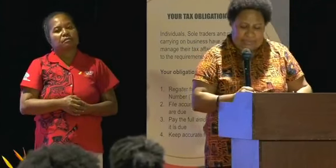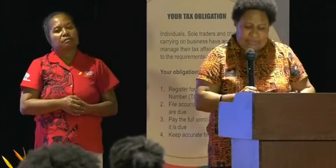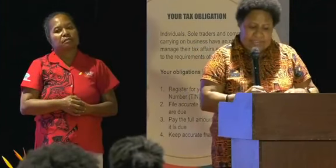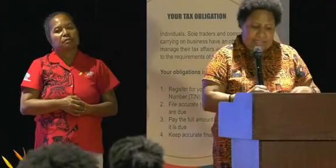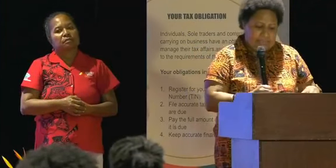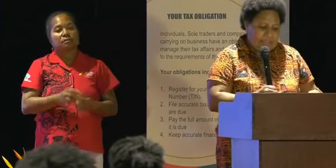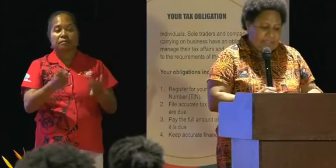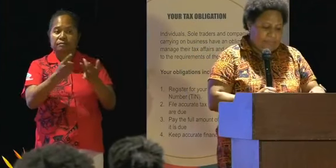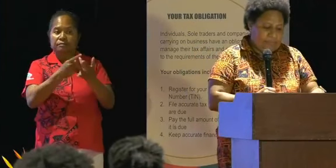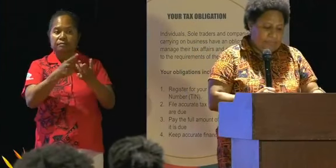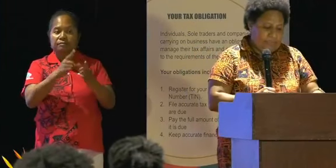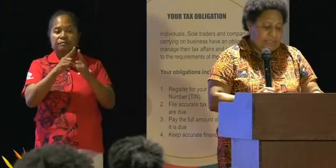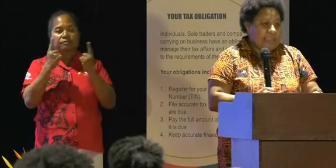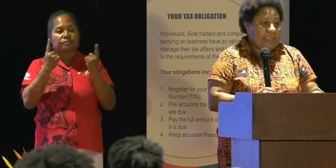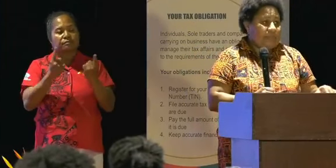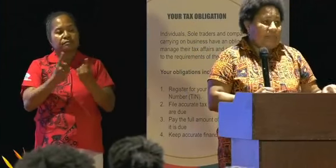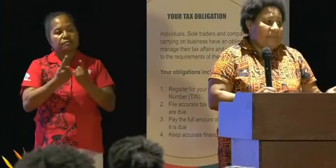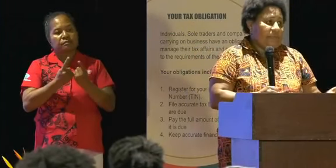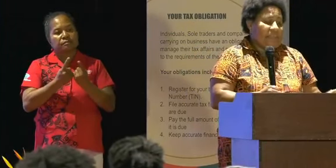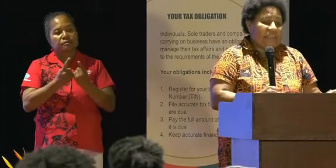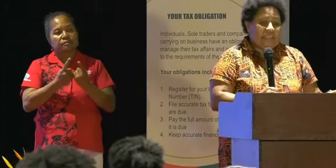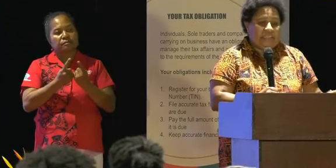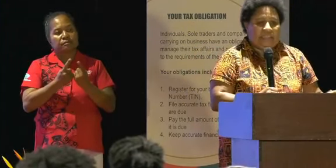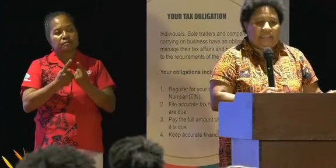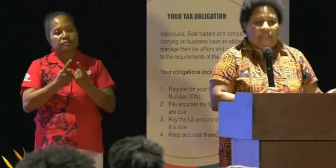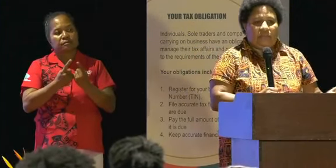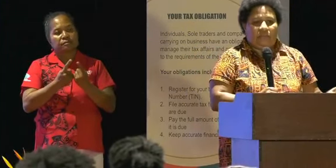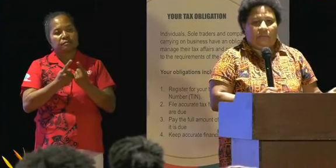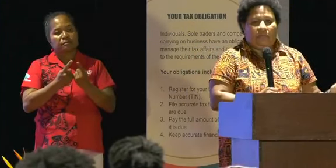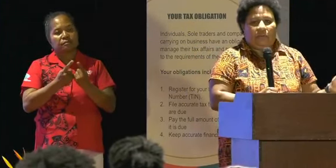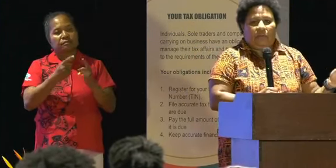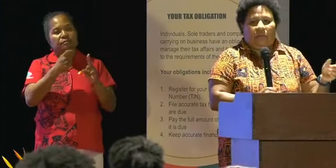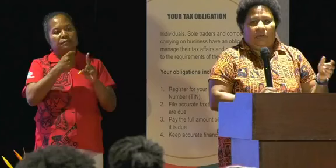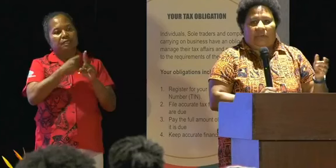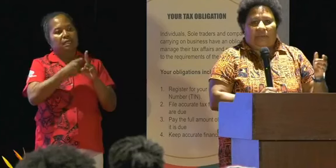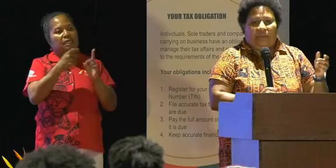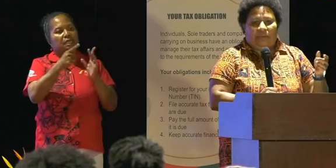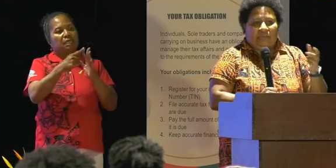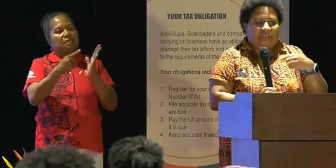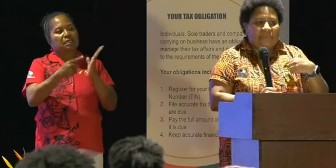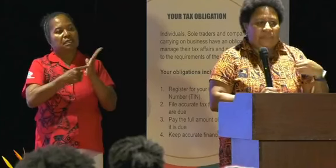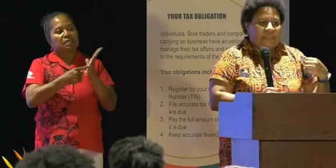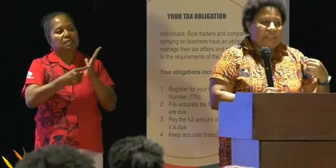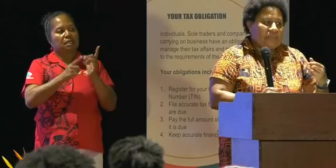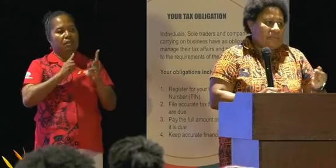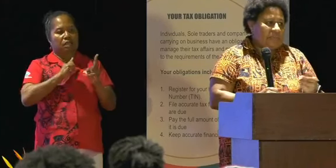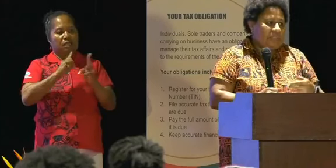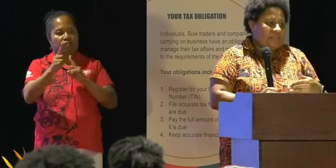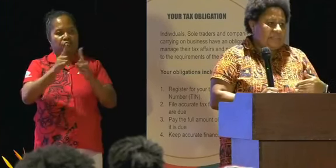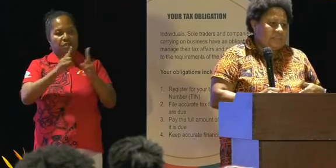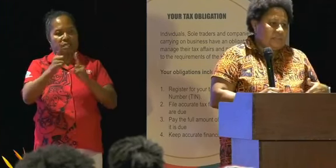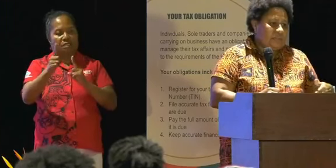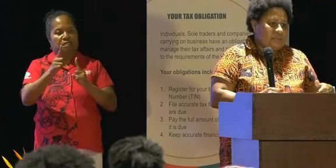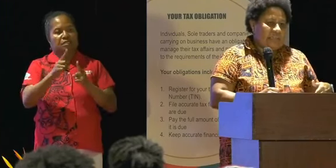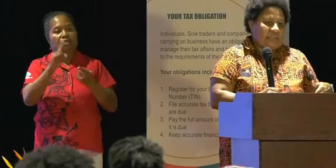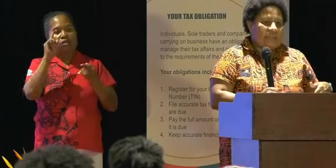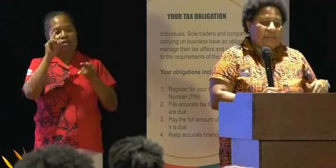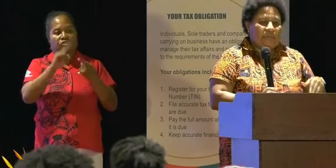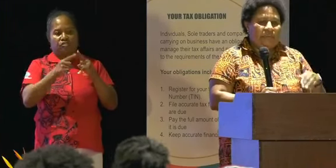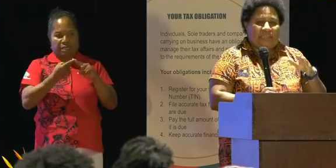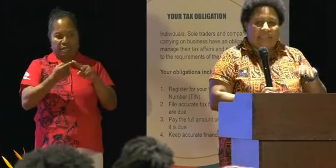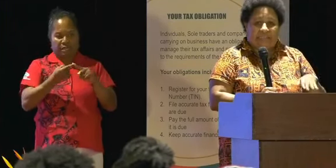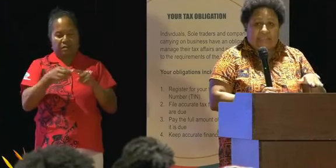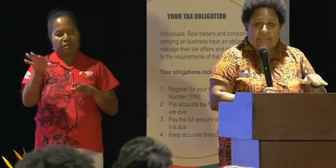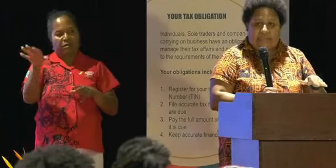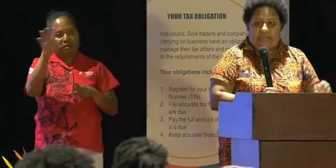And then another plus something taxpayer information kit. So all the information that you received since Tuesday